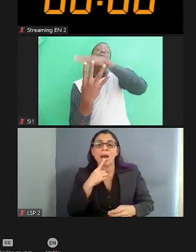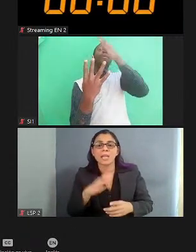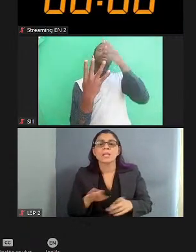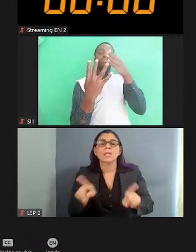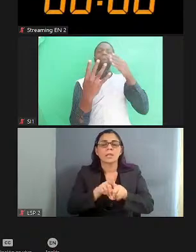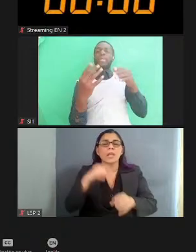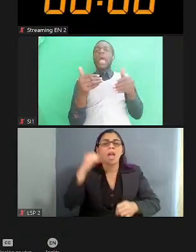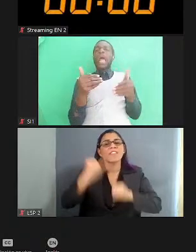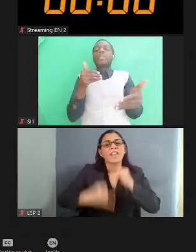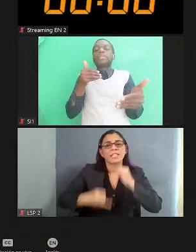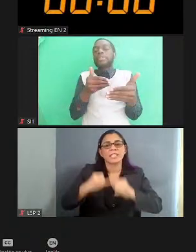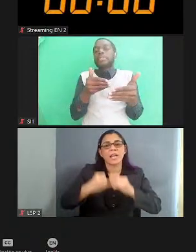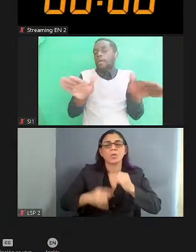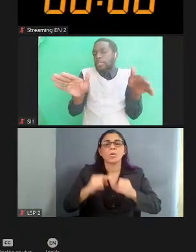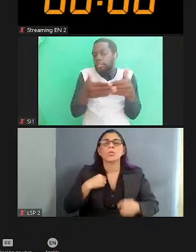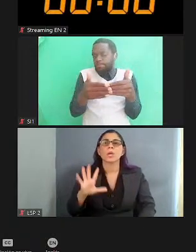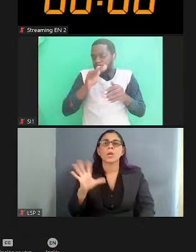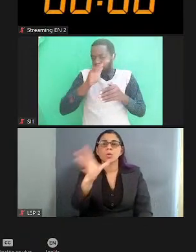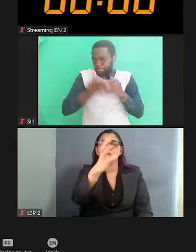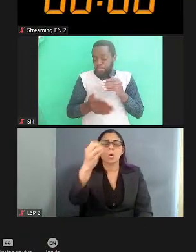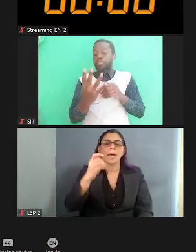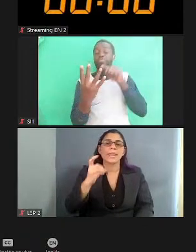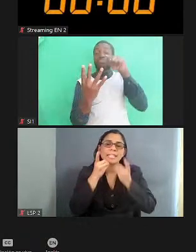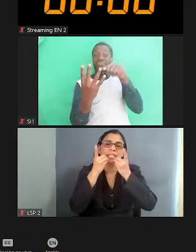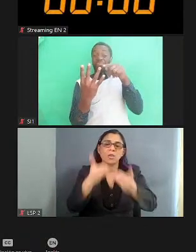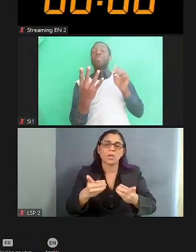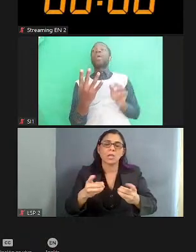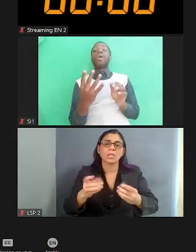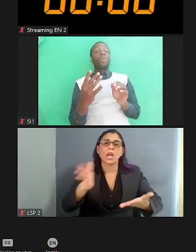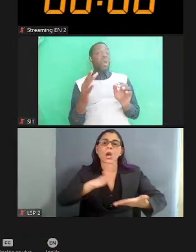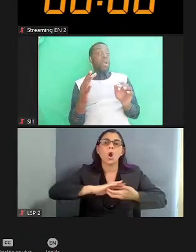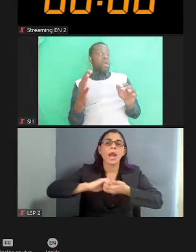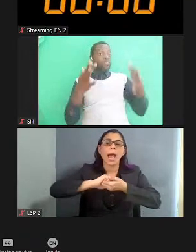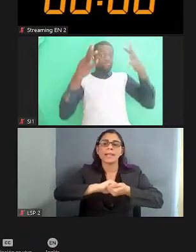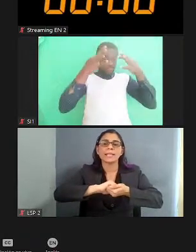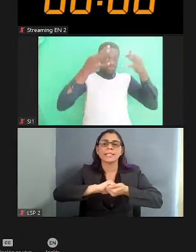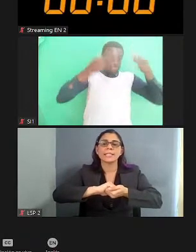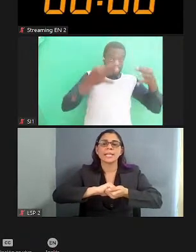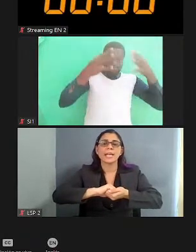these decision making phase the canadians